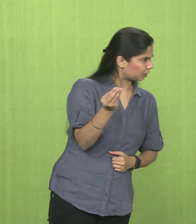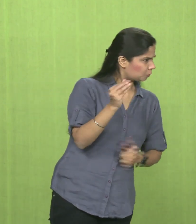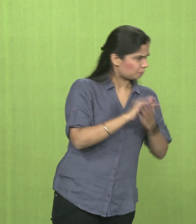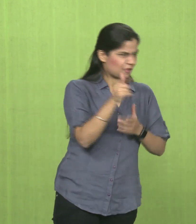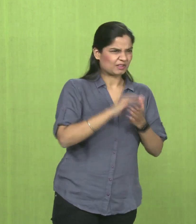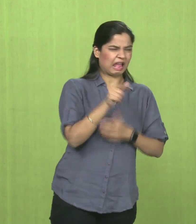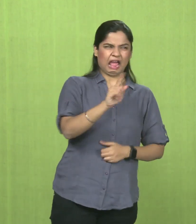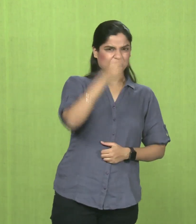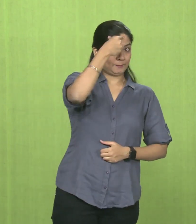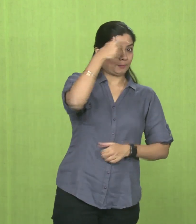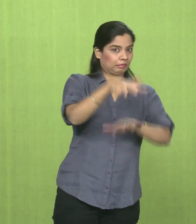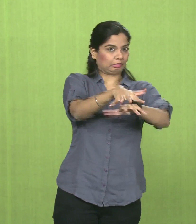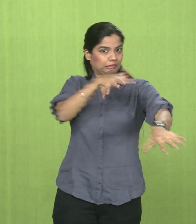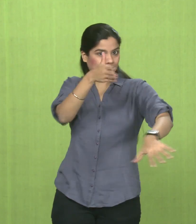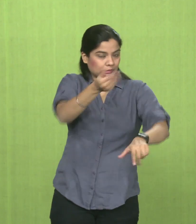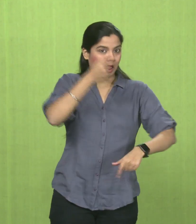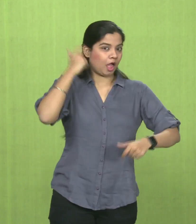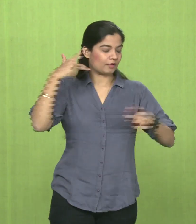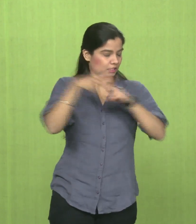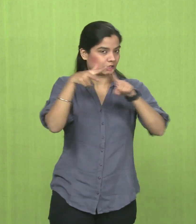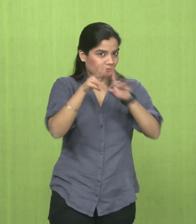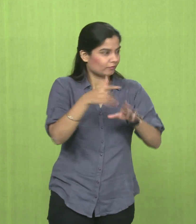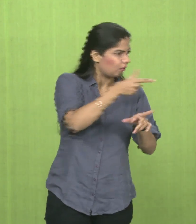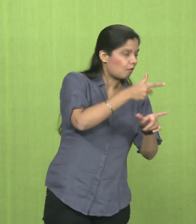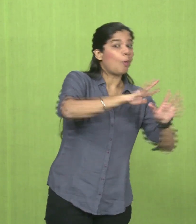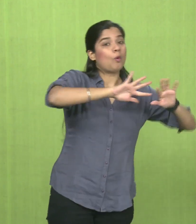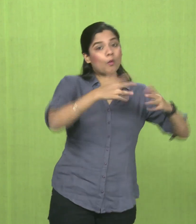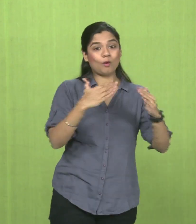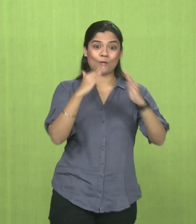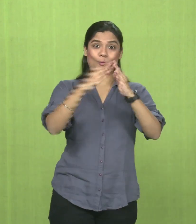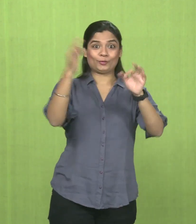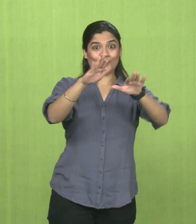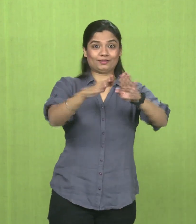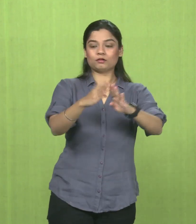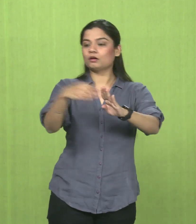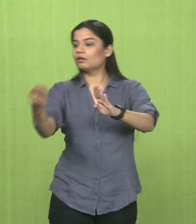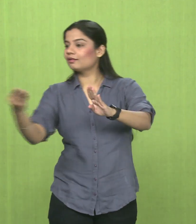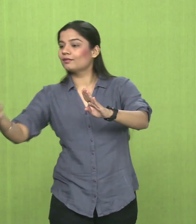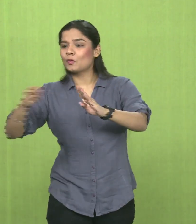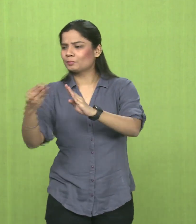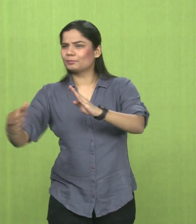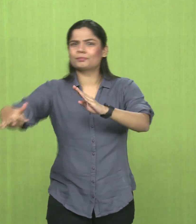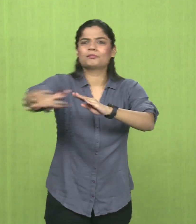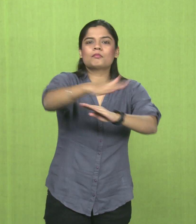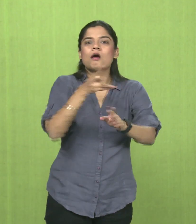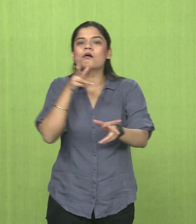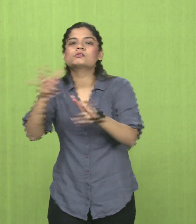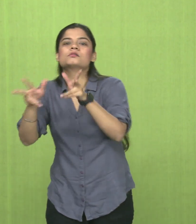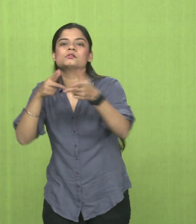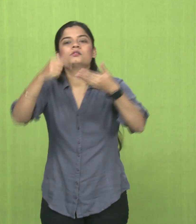they can even ask their friends or relatives. They can tell that, you know, this is a better place to live in or that is a better place to live in. They